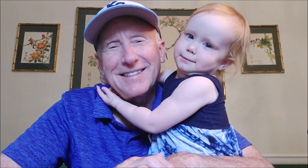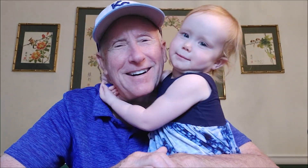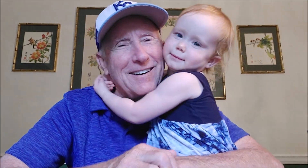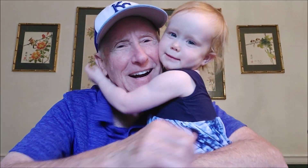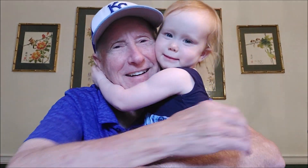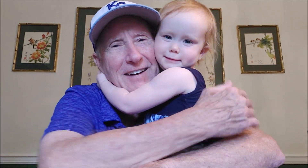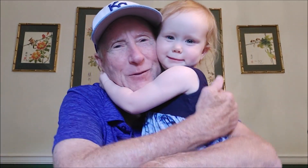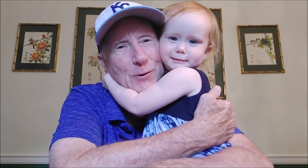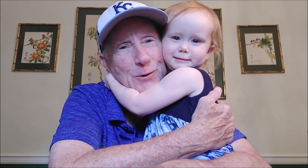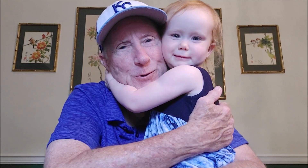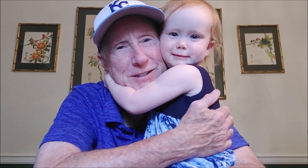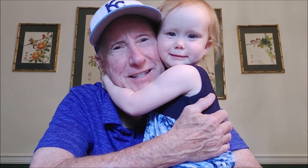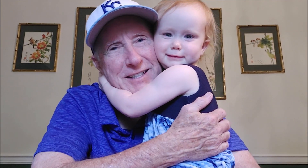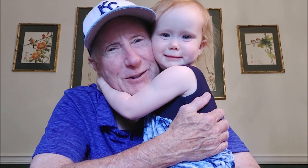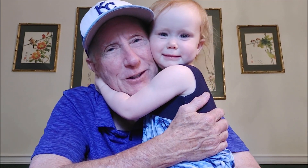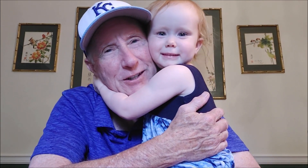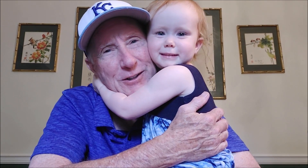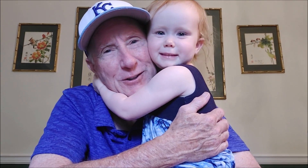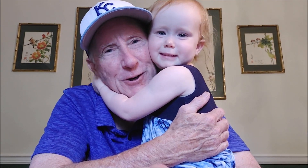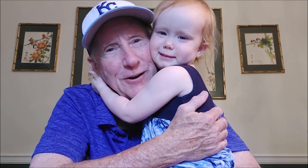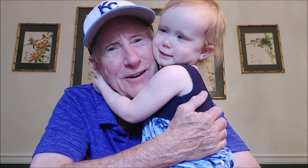Oh, I love you, Lucy. You're a good girl.